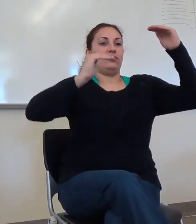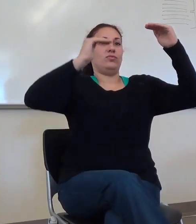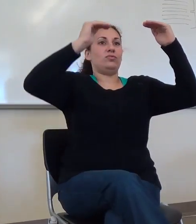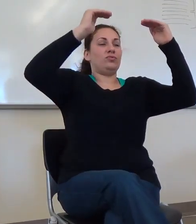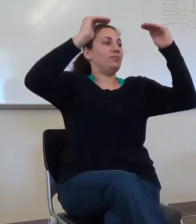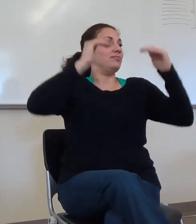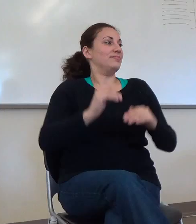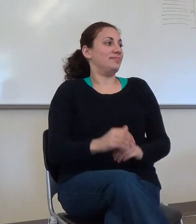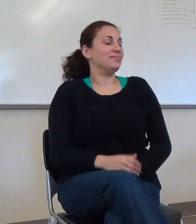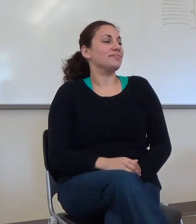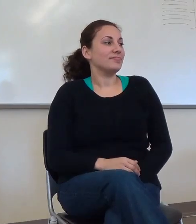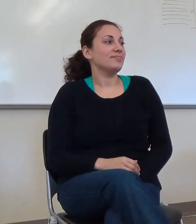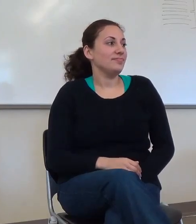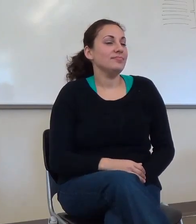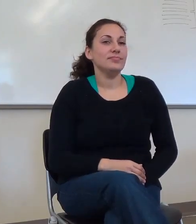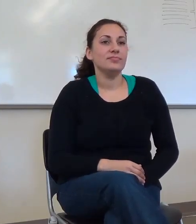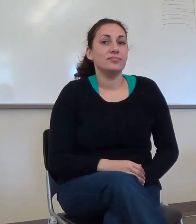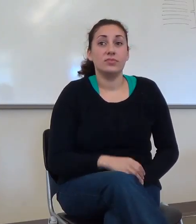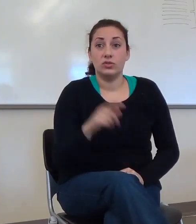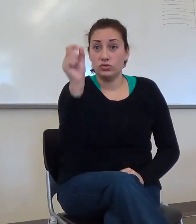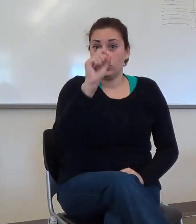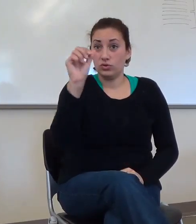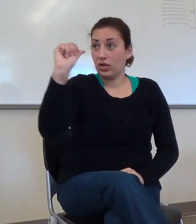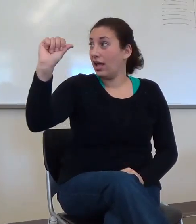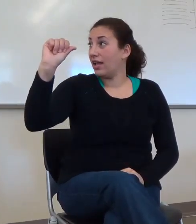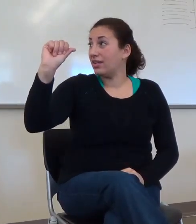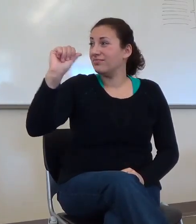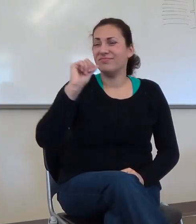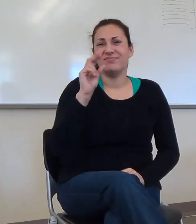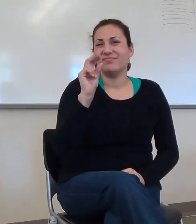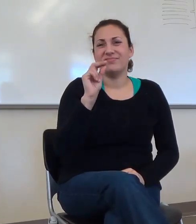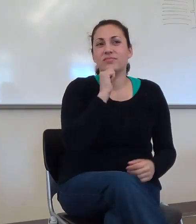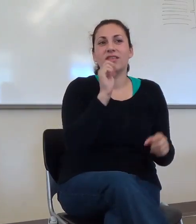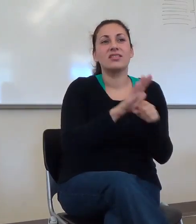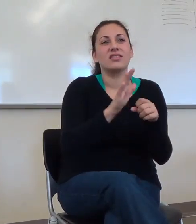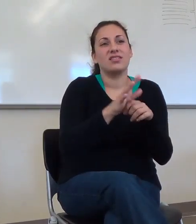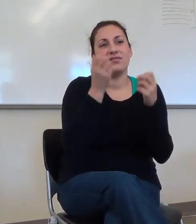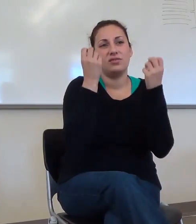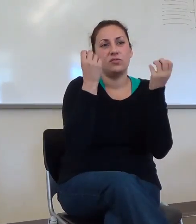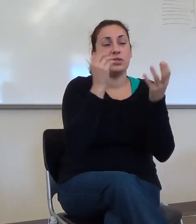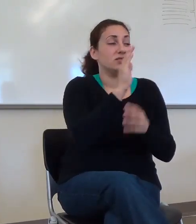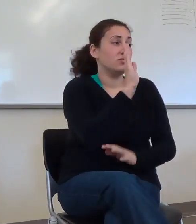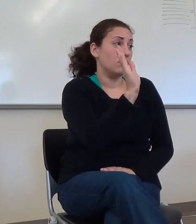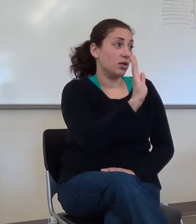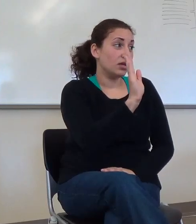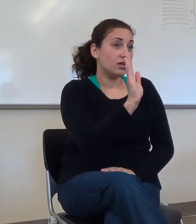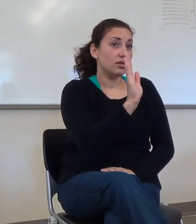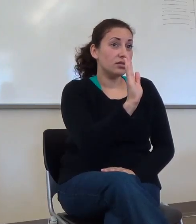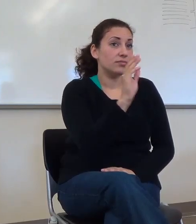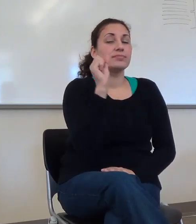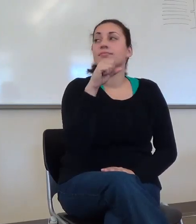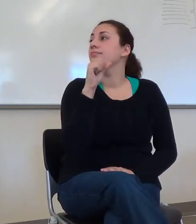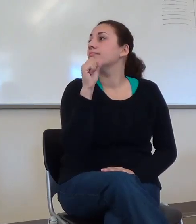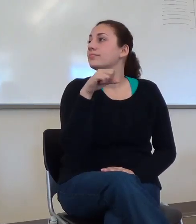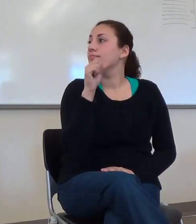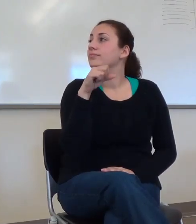Height changes? No, that's too narrow, right? What about B? Yeah. B is right.